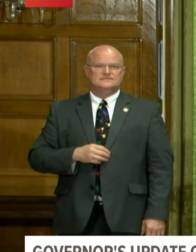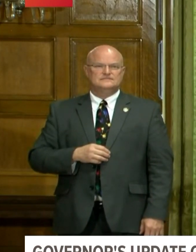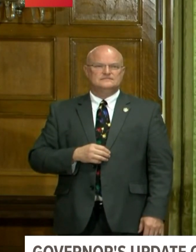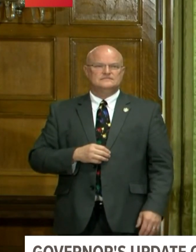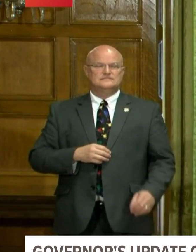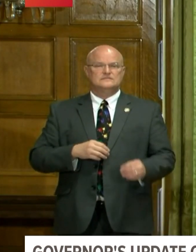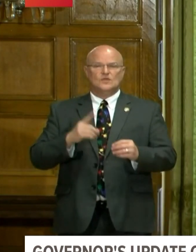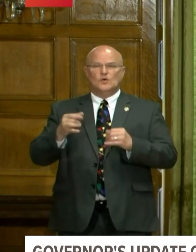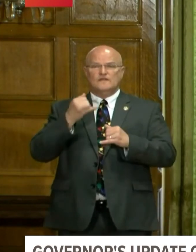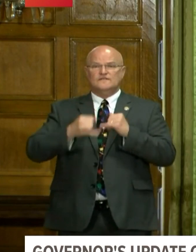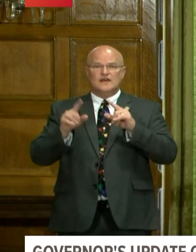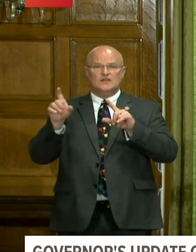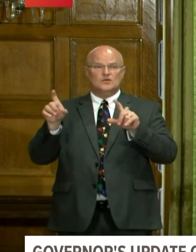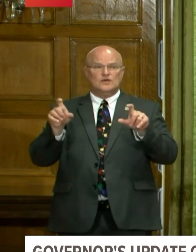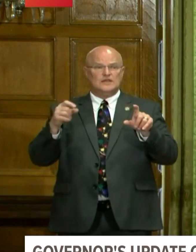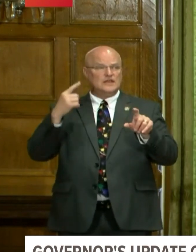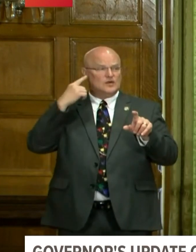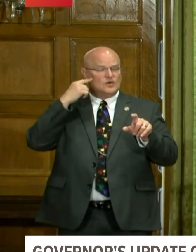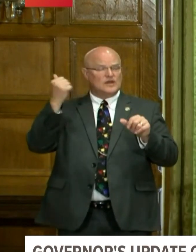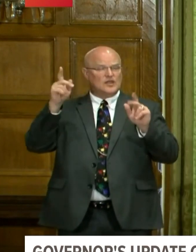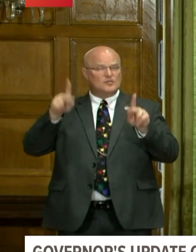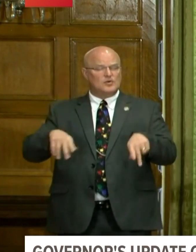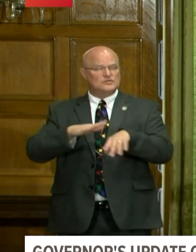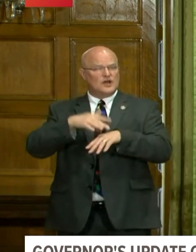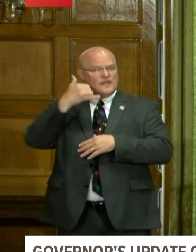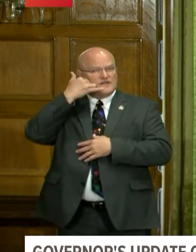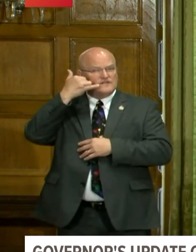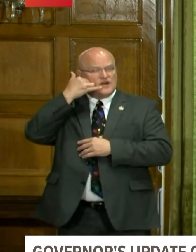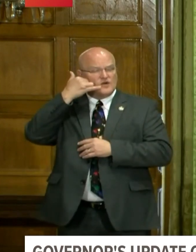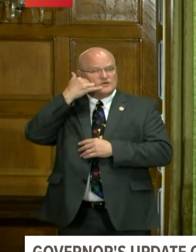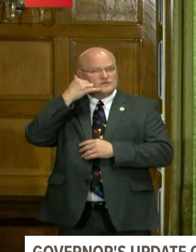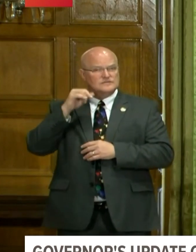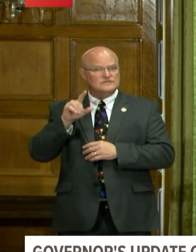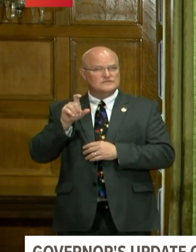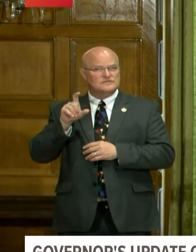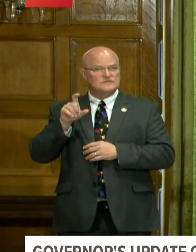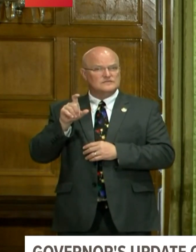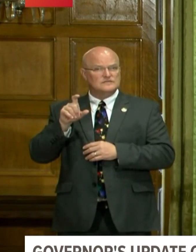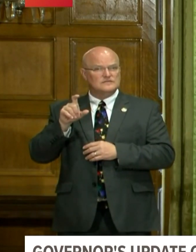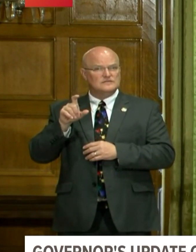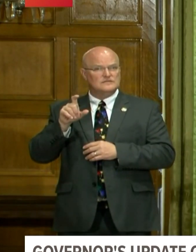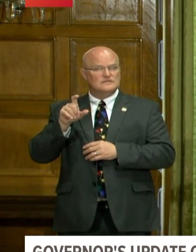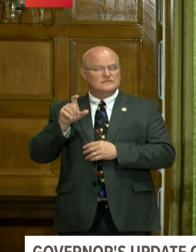Is there one final question? Did I hear one other person remotely?